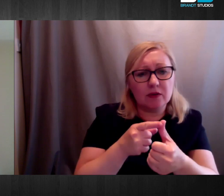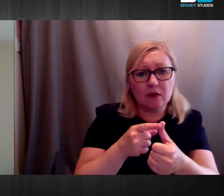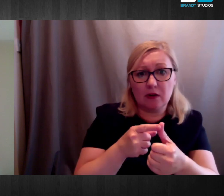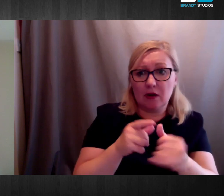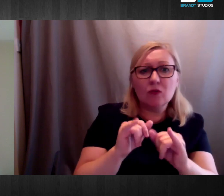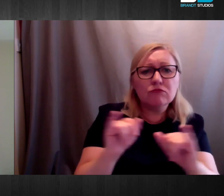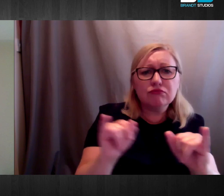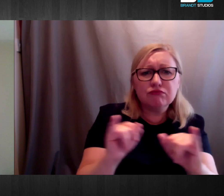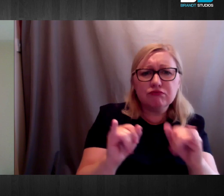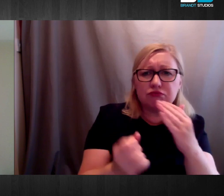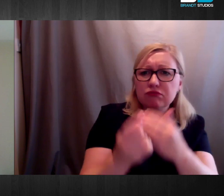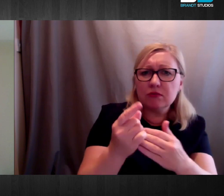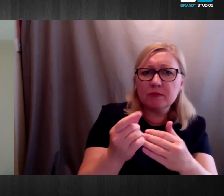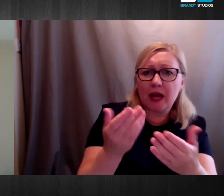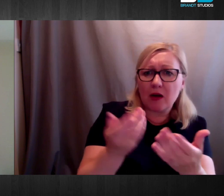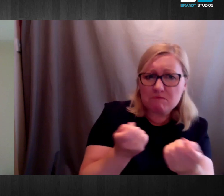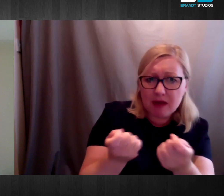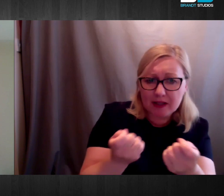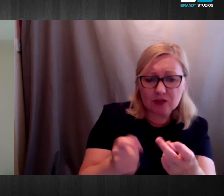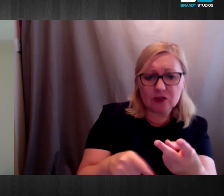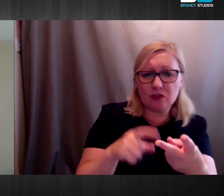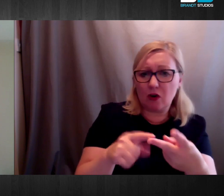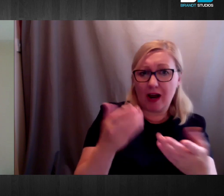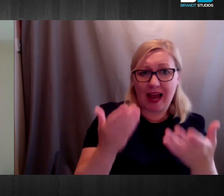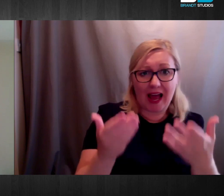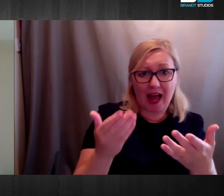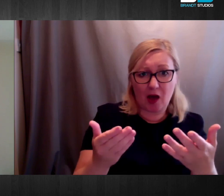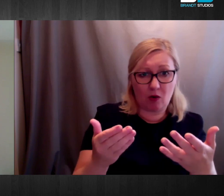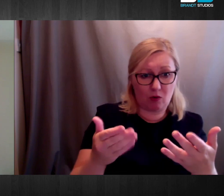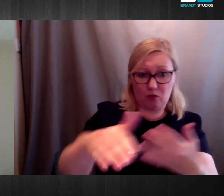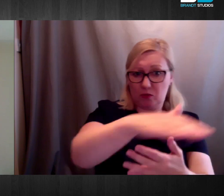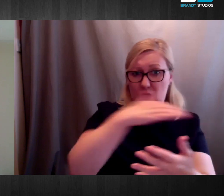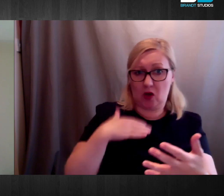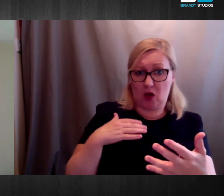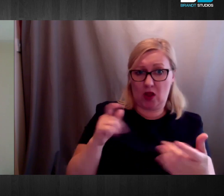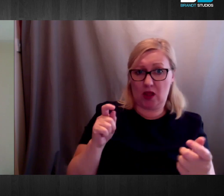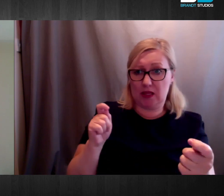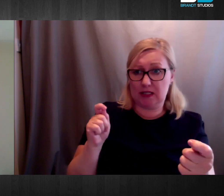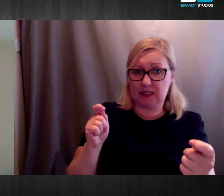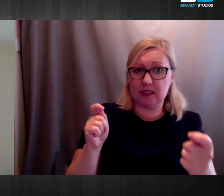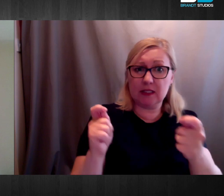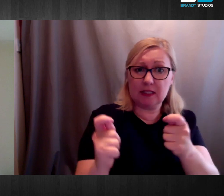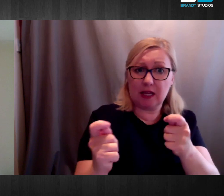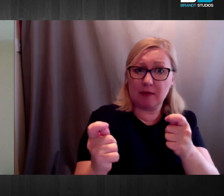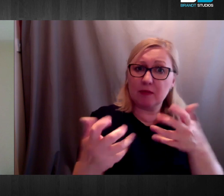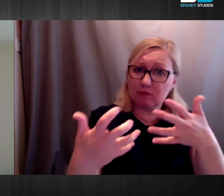different ways of adapting. Um, but in all, I think